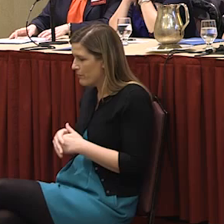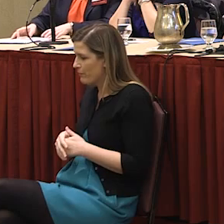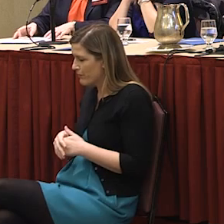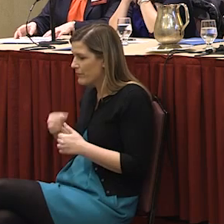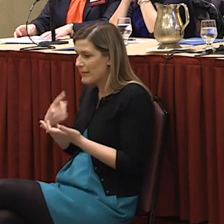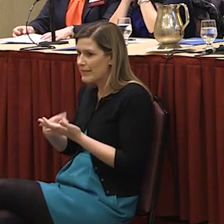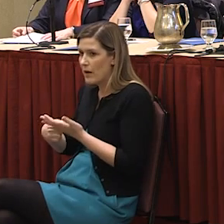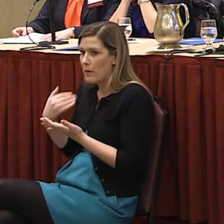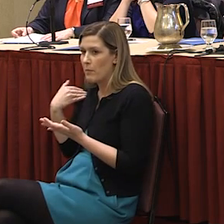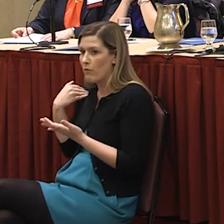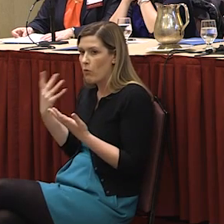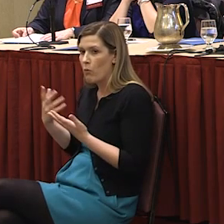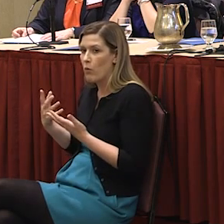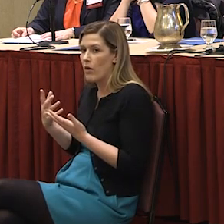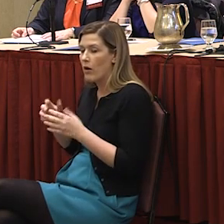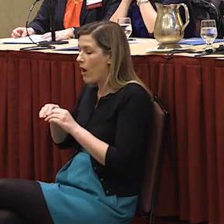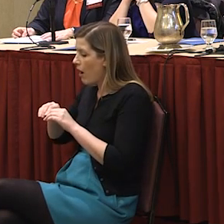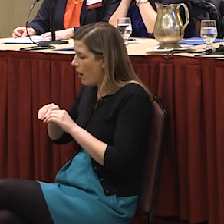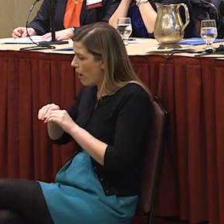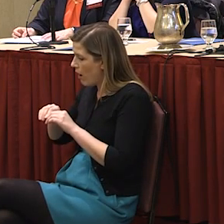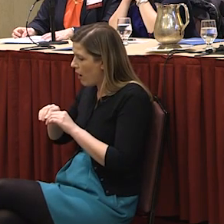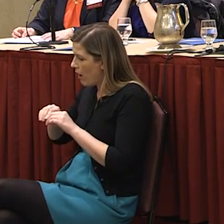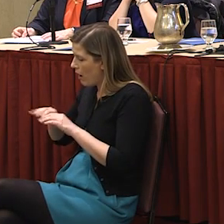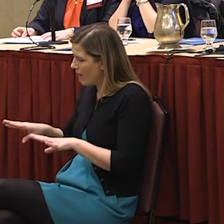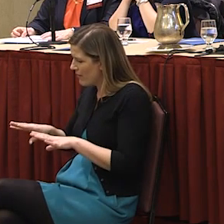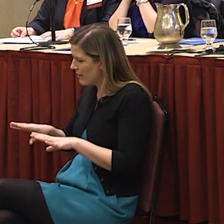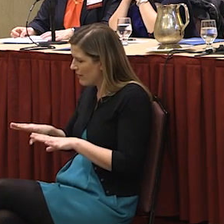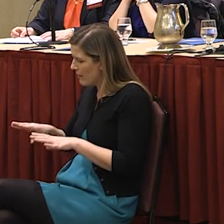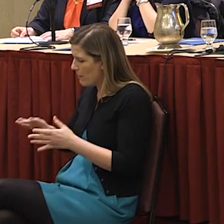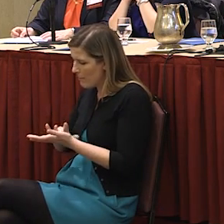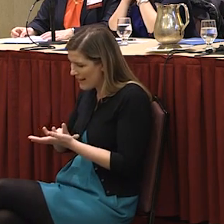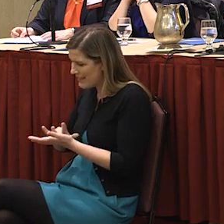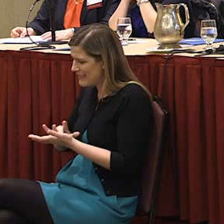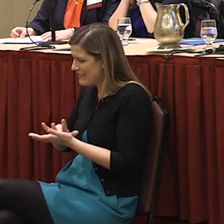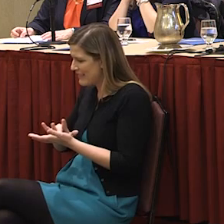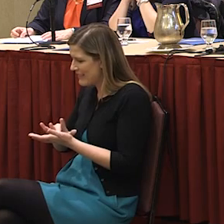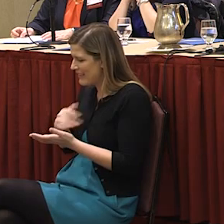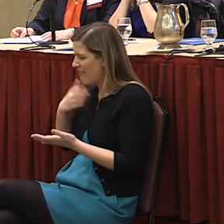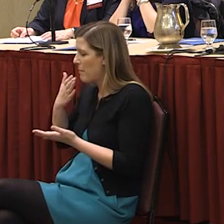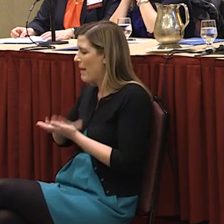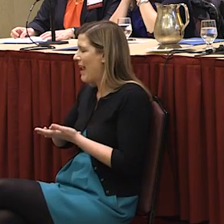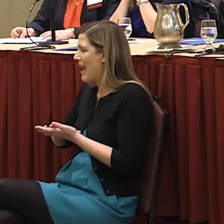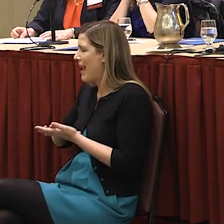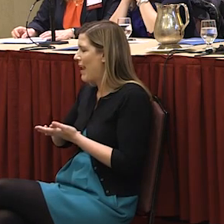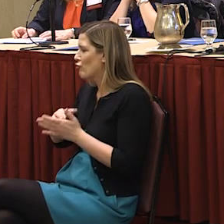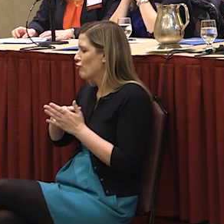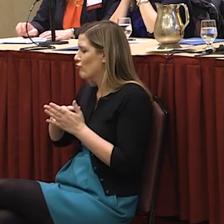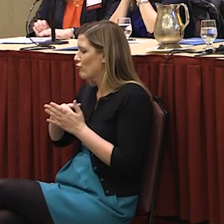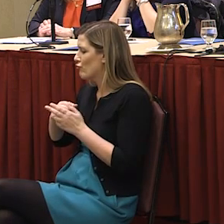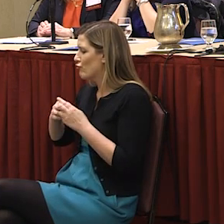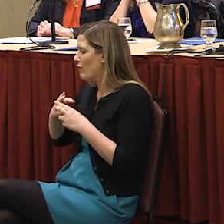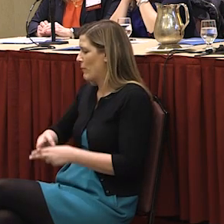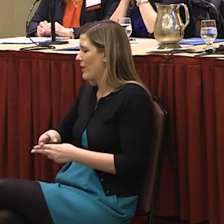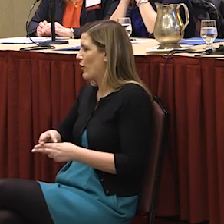was discussed earlier, was obviously medicine and things like that kind of have a bad rap in some situations in terms of